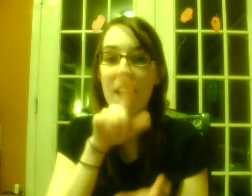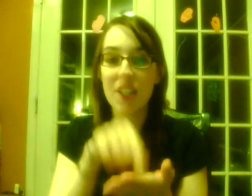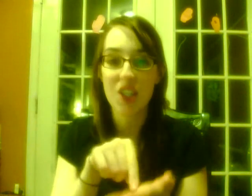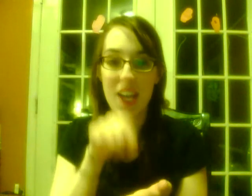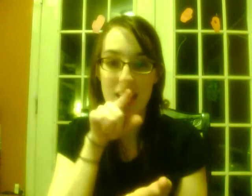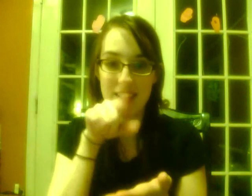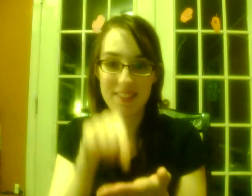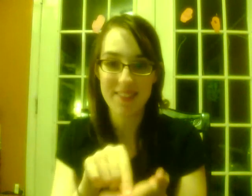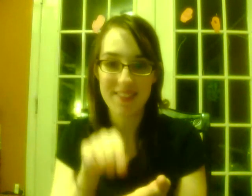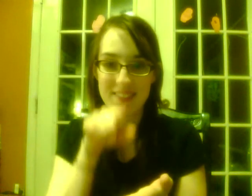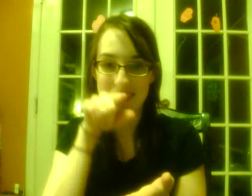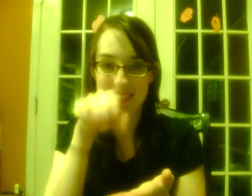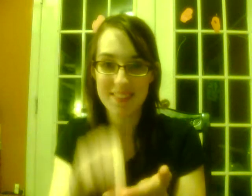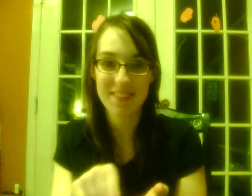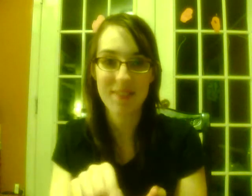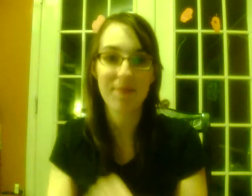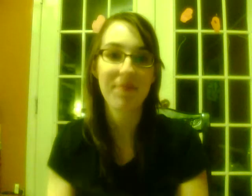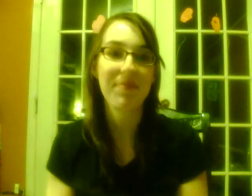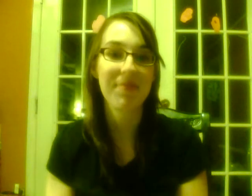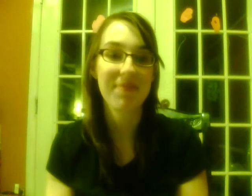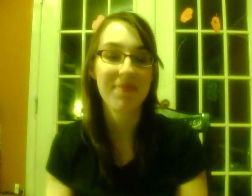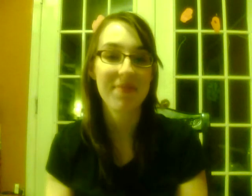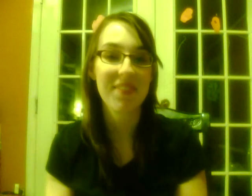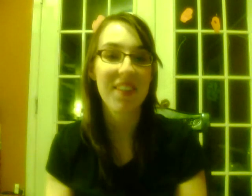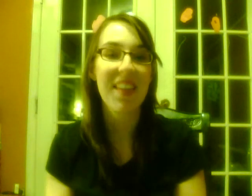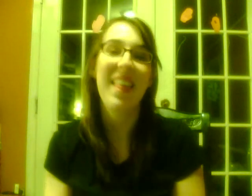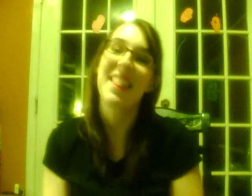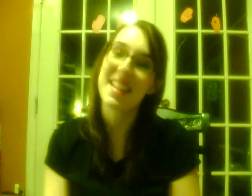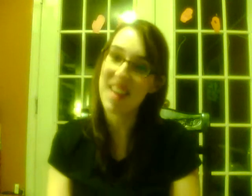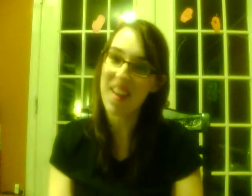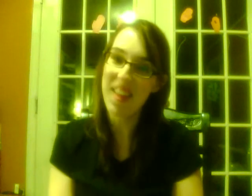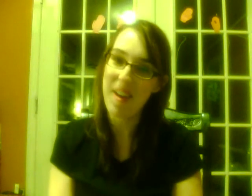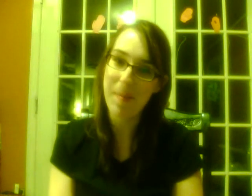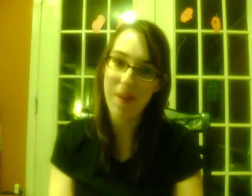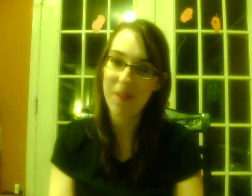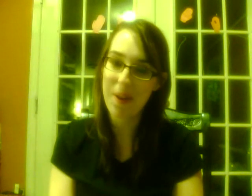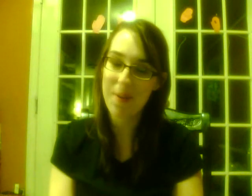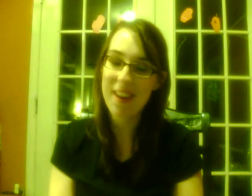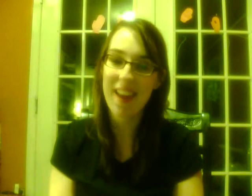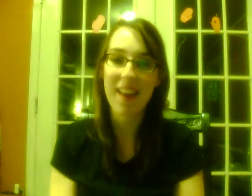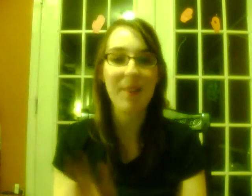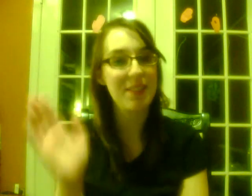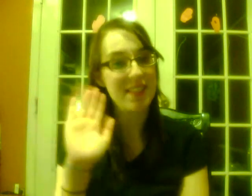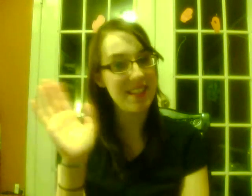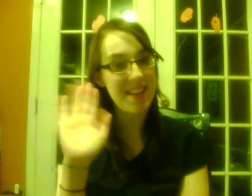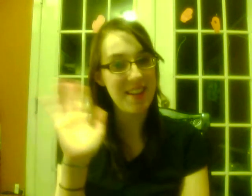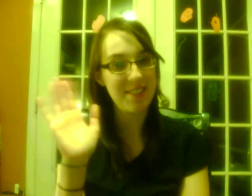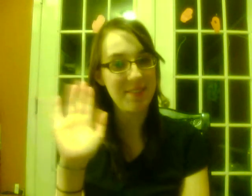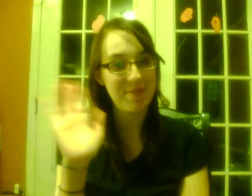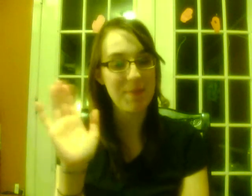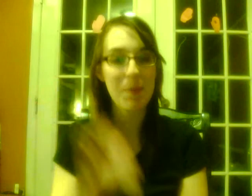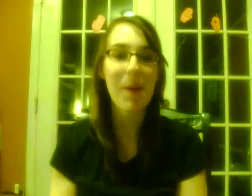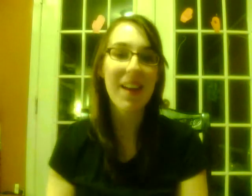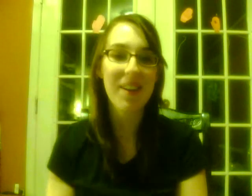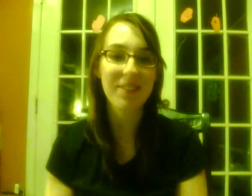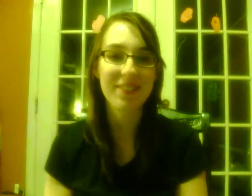and chicken. That's all. I hope you have a great week, and I will see you later. Bye-bye now.